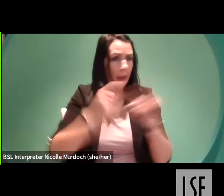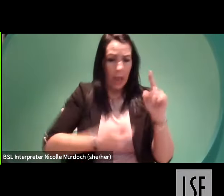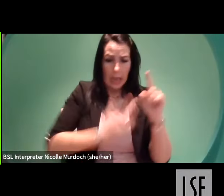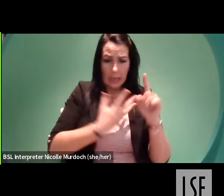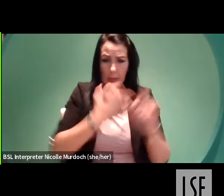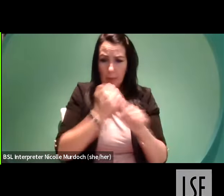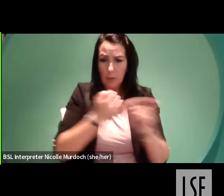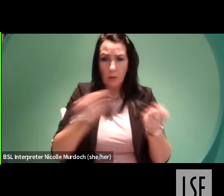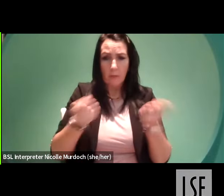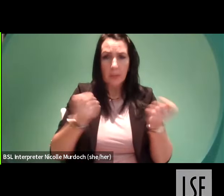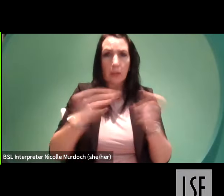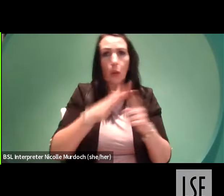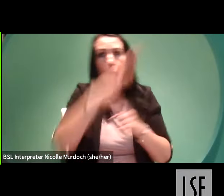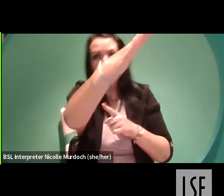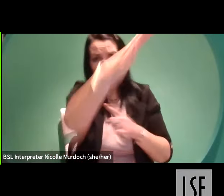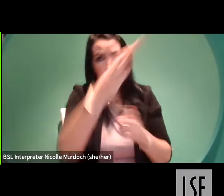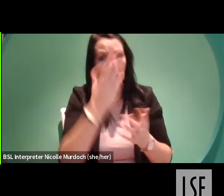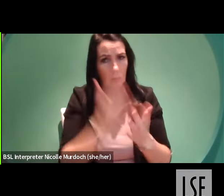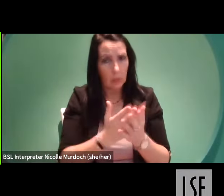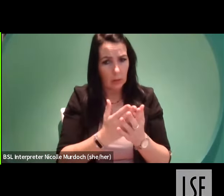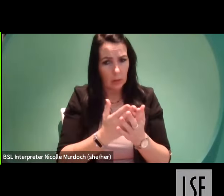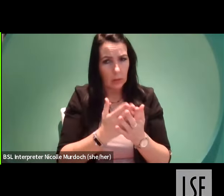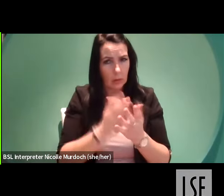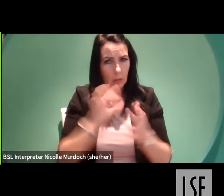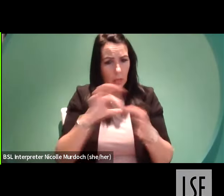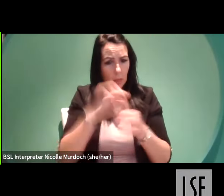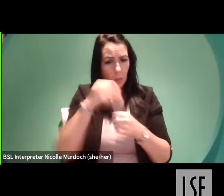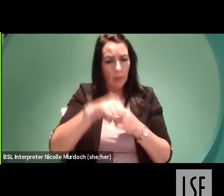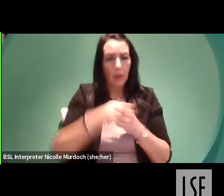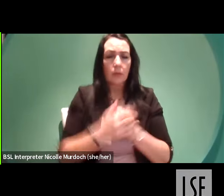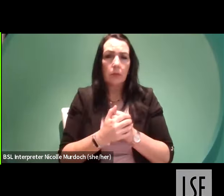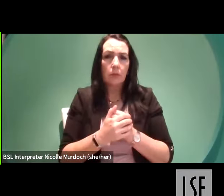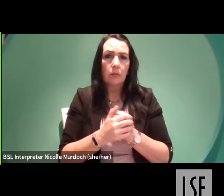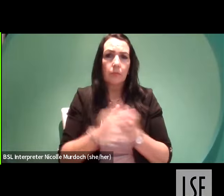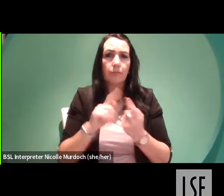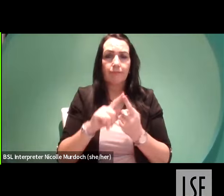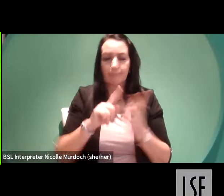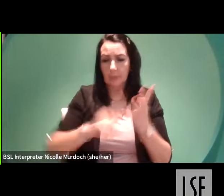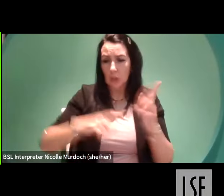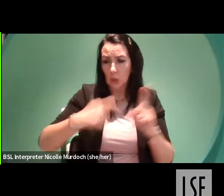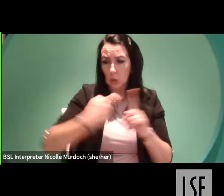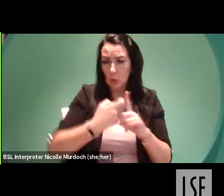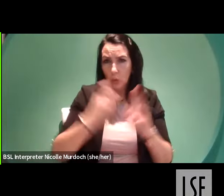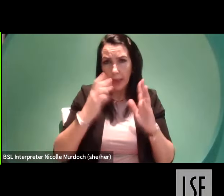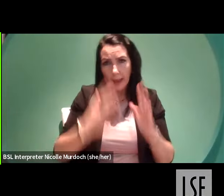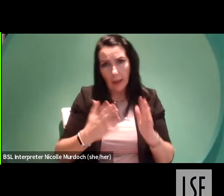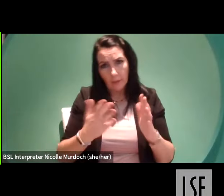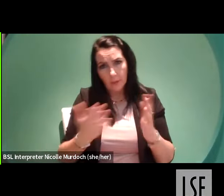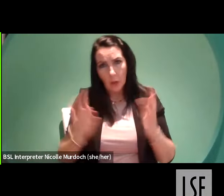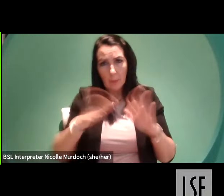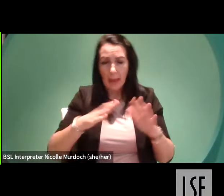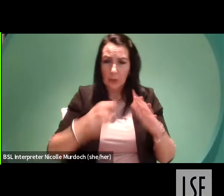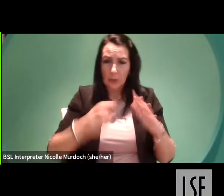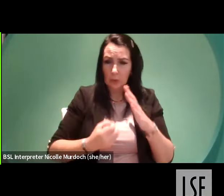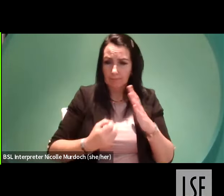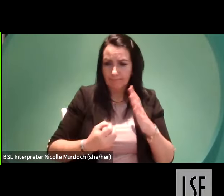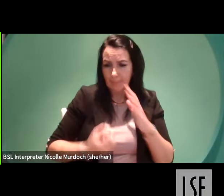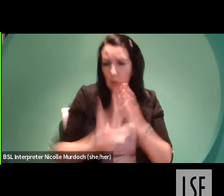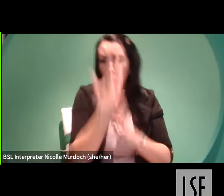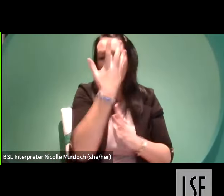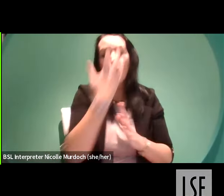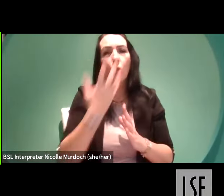future as well as for a Conservative one. First, she pointed about the need for the UK to restore trend growth closer